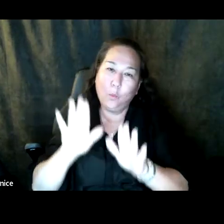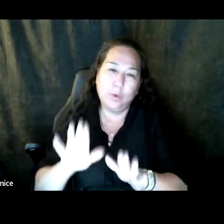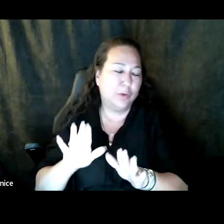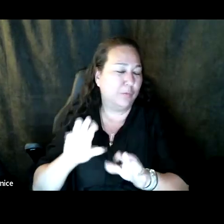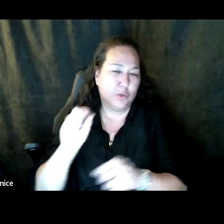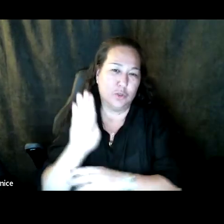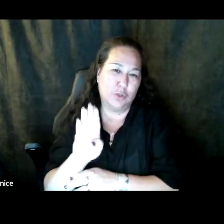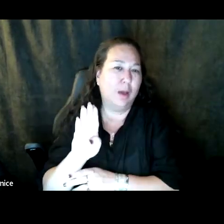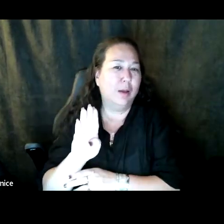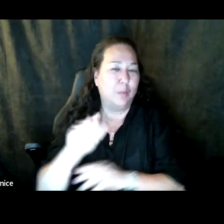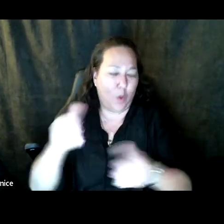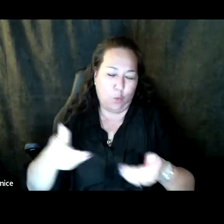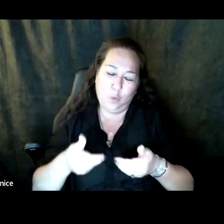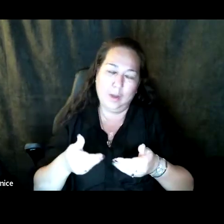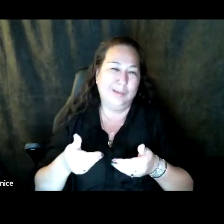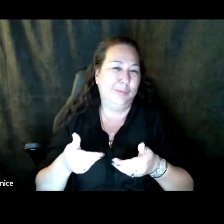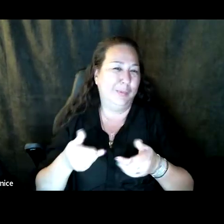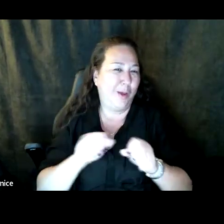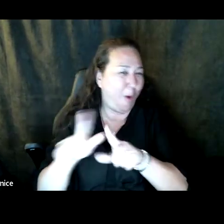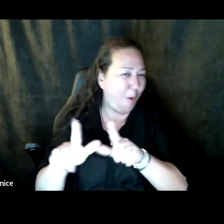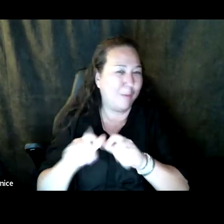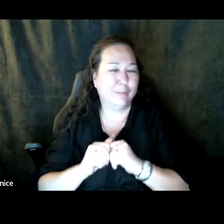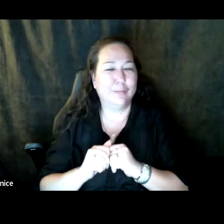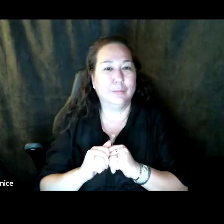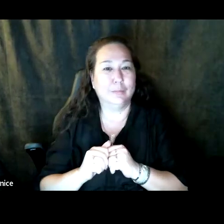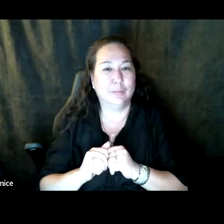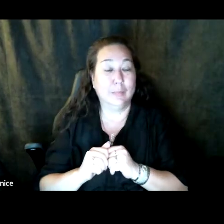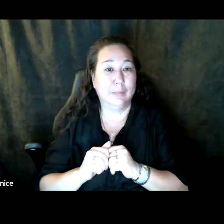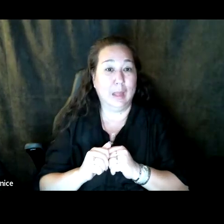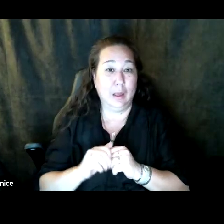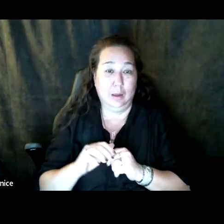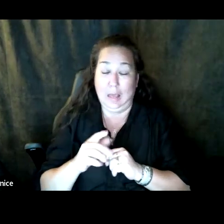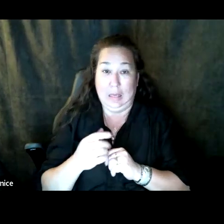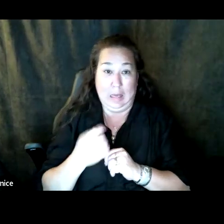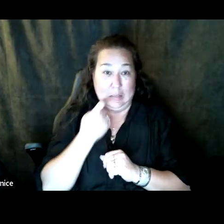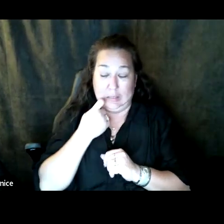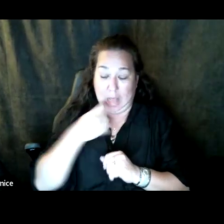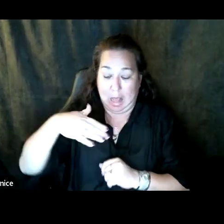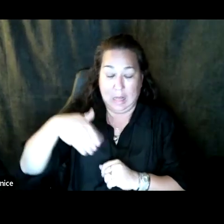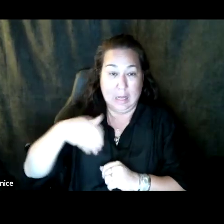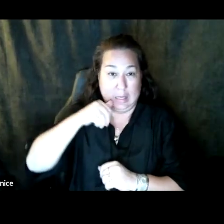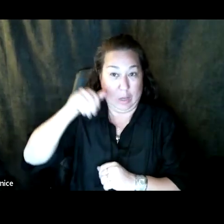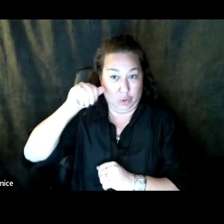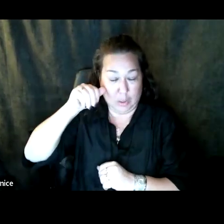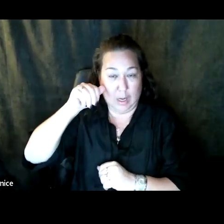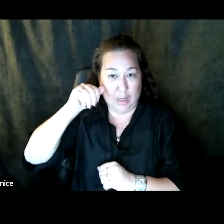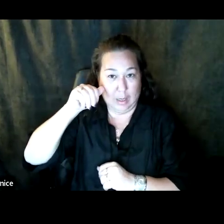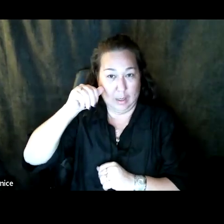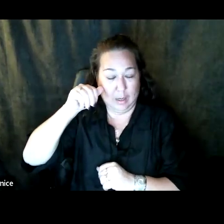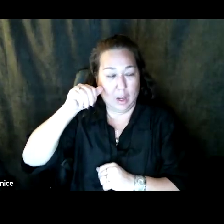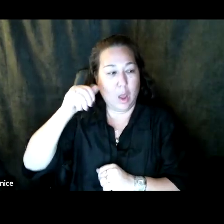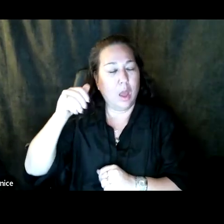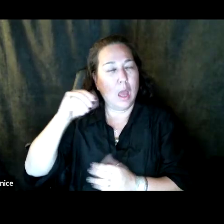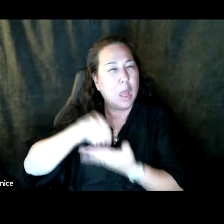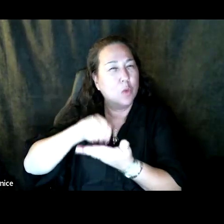to BPS. As of late yesterday, just a few updates on enrollment and registrations. As of late yesterday,